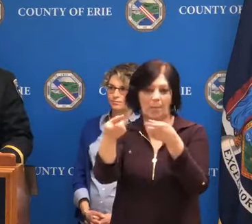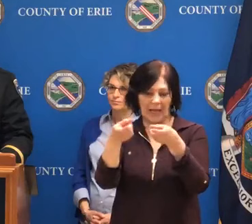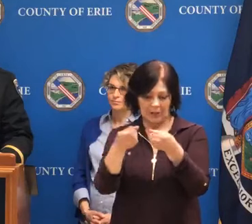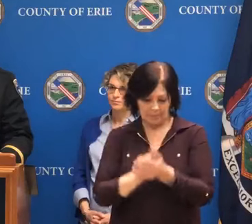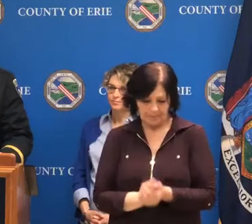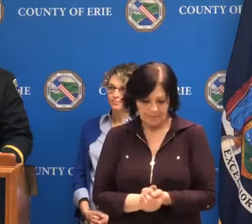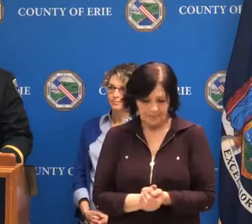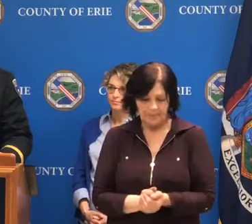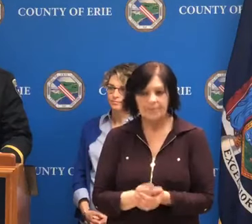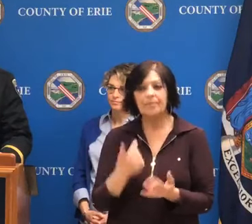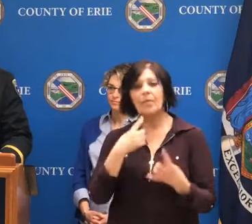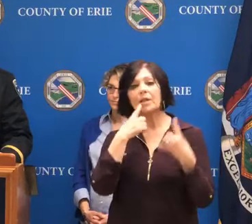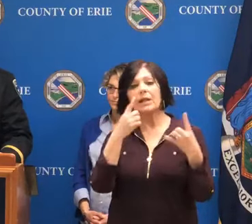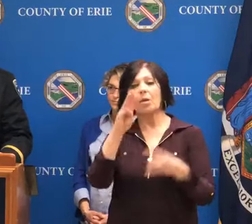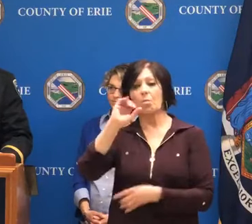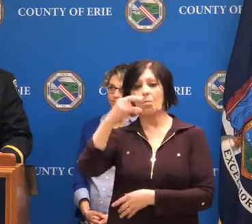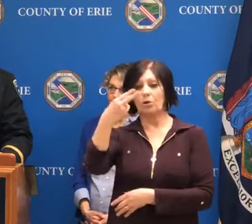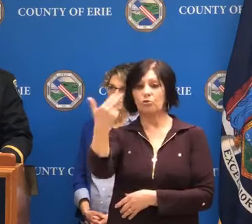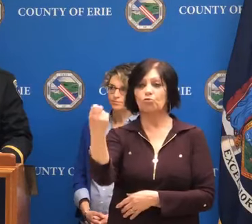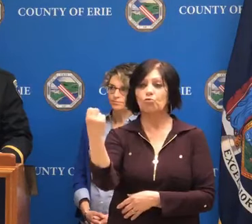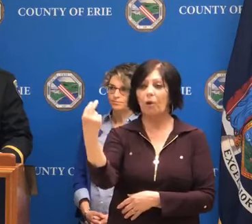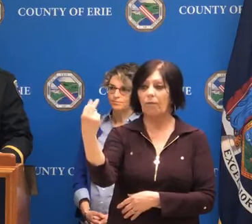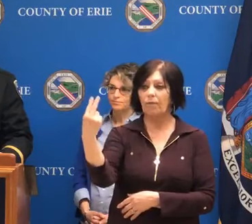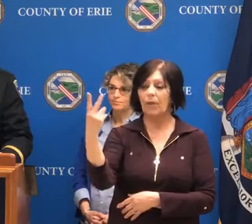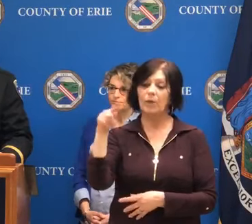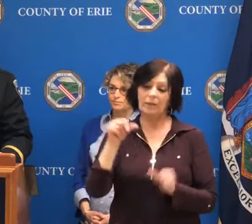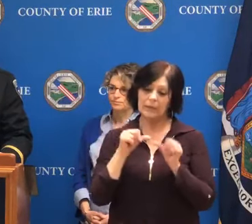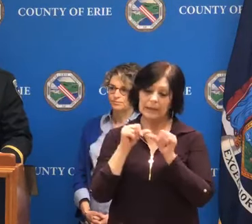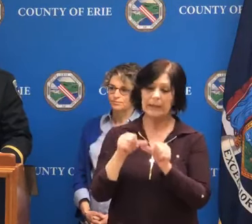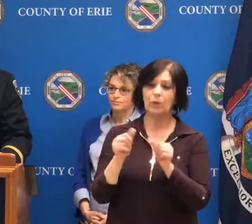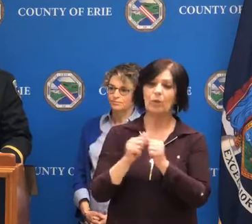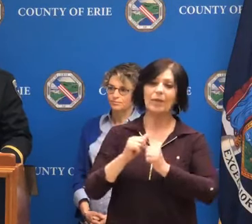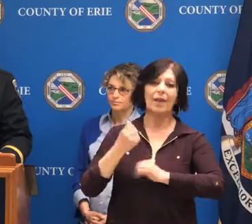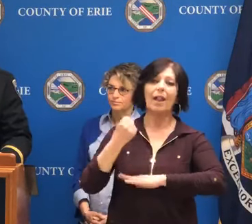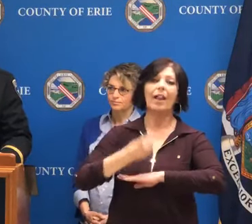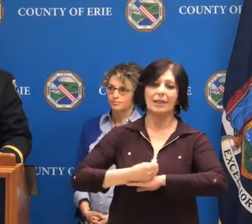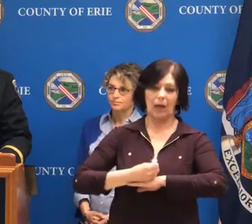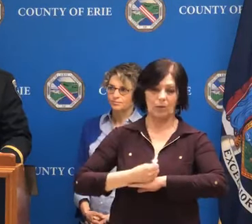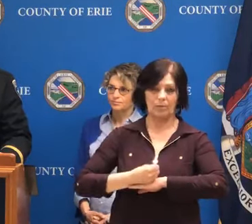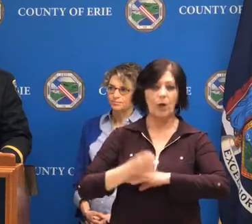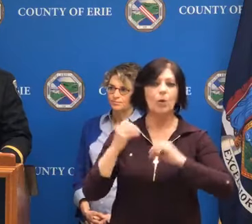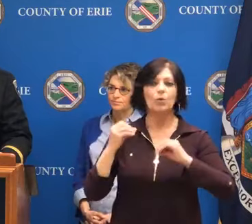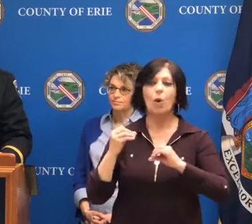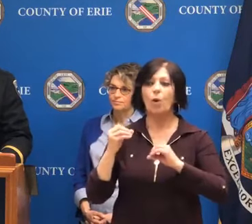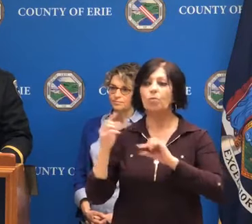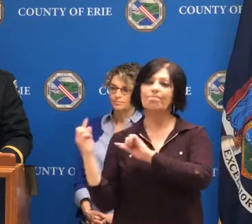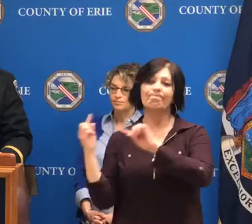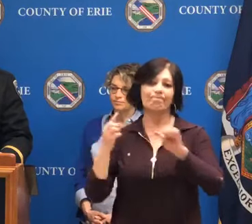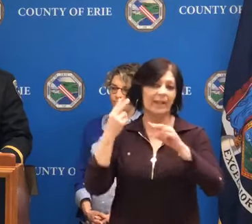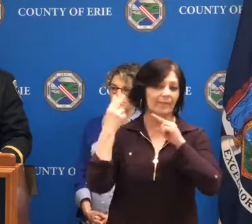As announced on March 12th, we have to continue with a lockdown. No outside